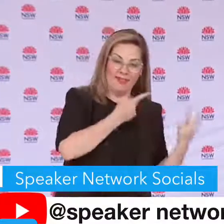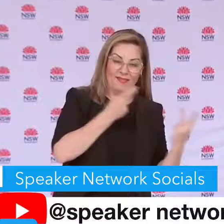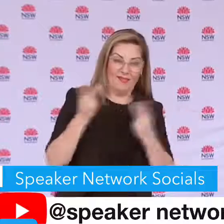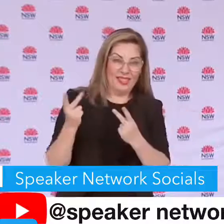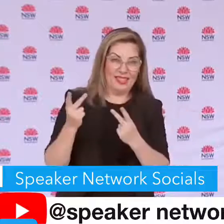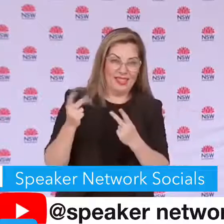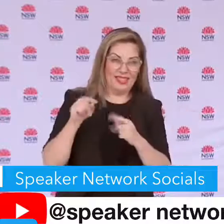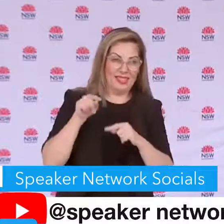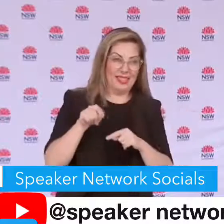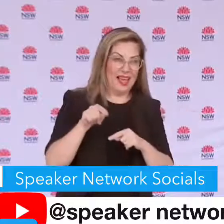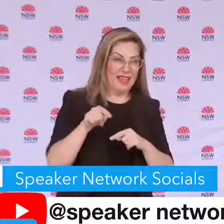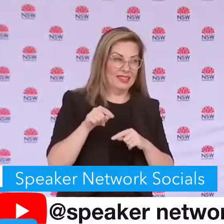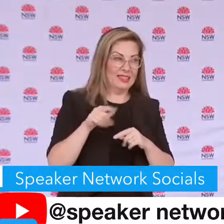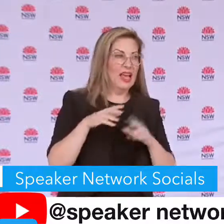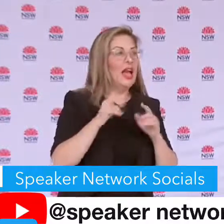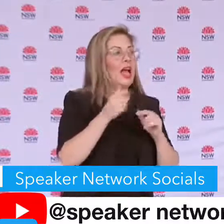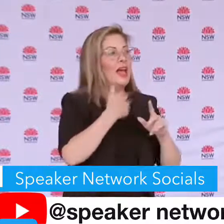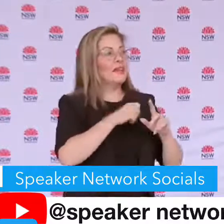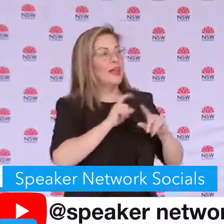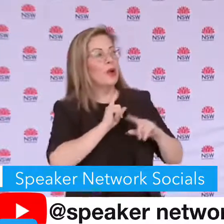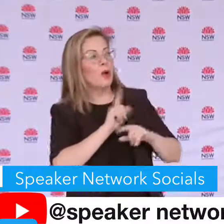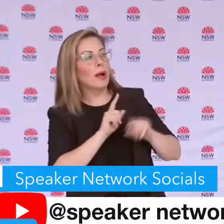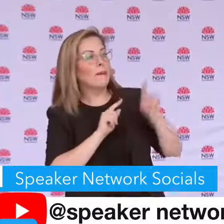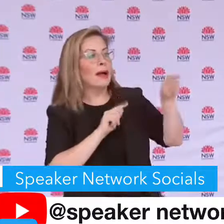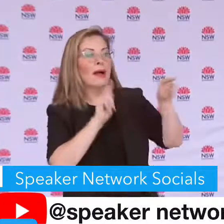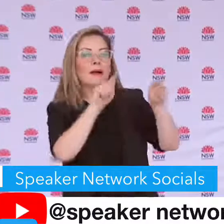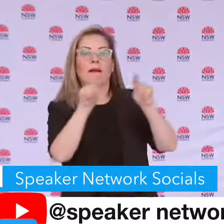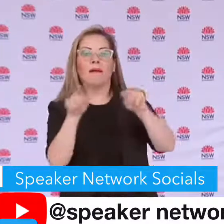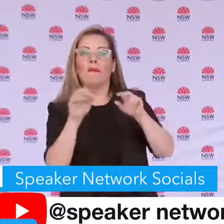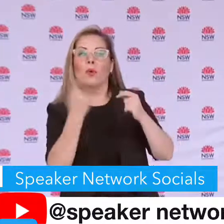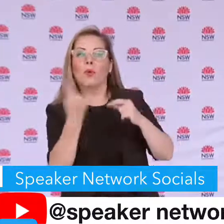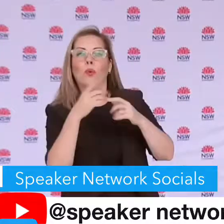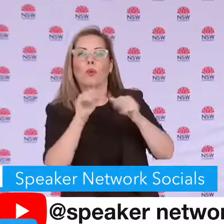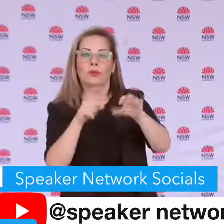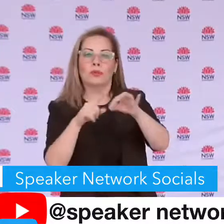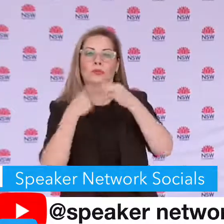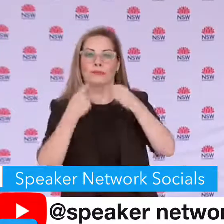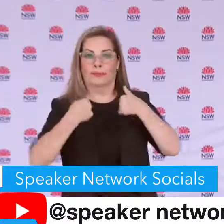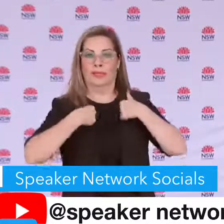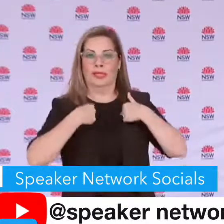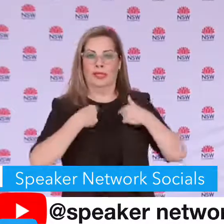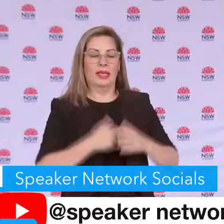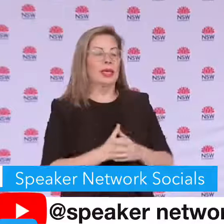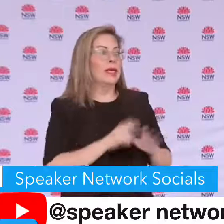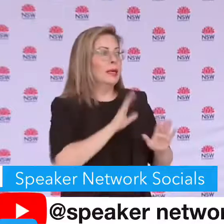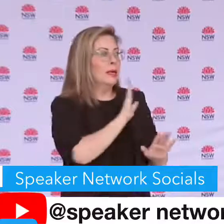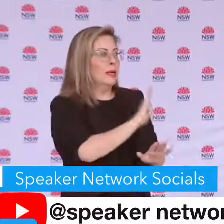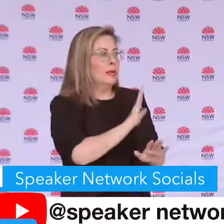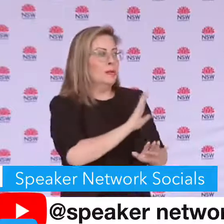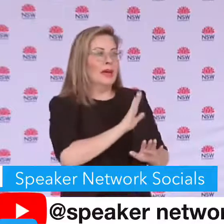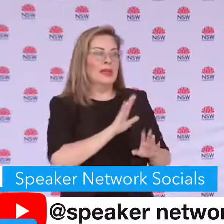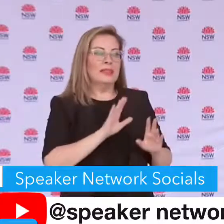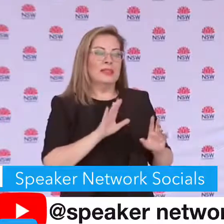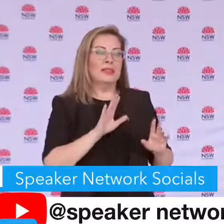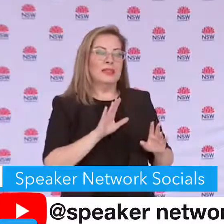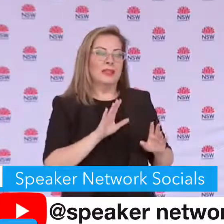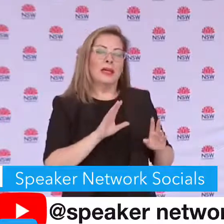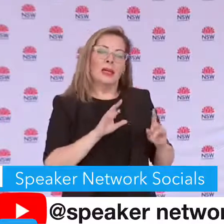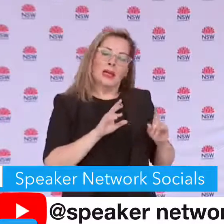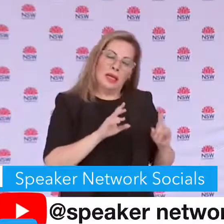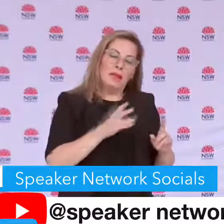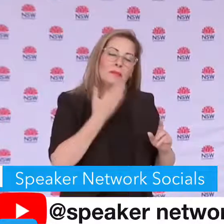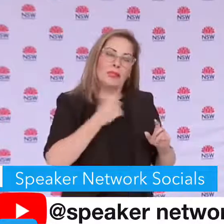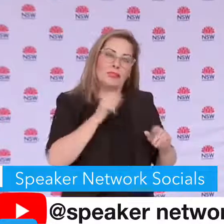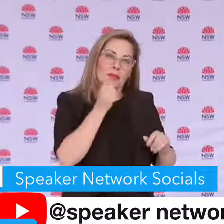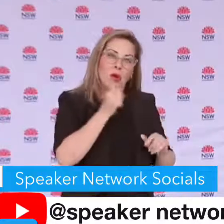Chant to quickly answer that question, and then I'll come back to the mic because I know there are other questions. But also please know that for key workers that's available, but I'll ask Dr. Chant to comment